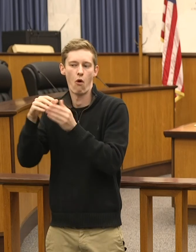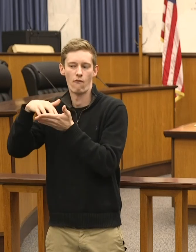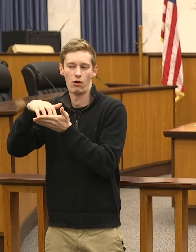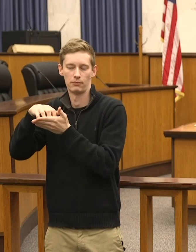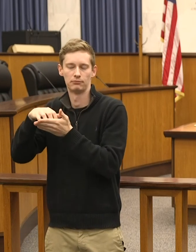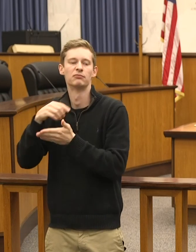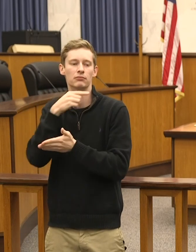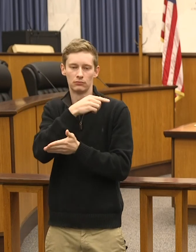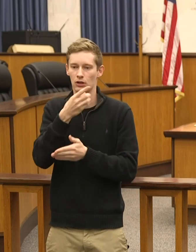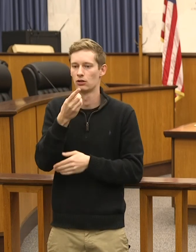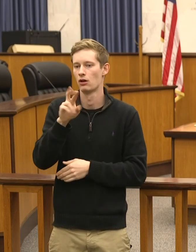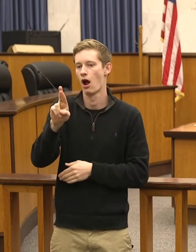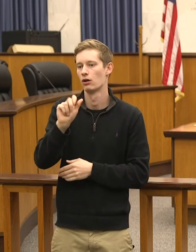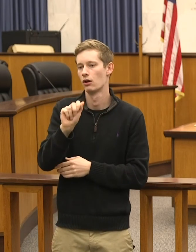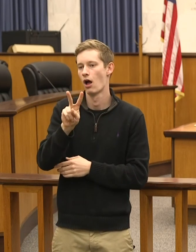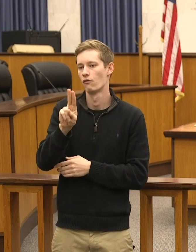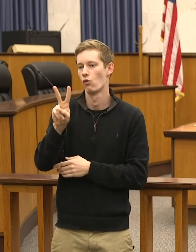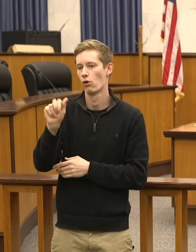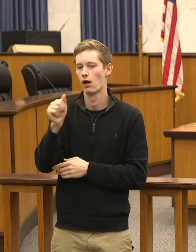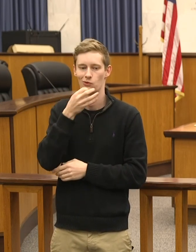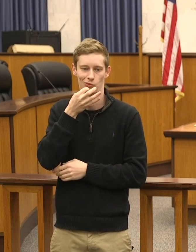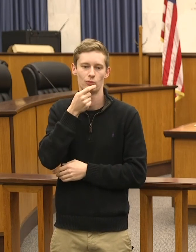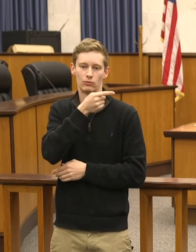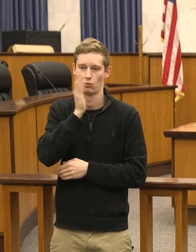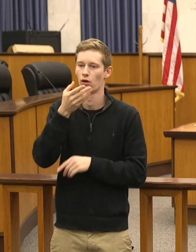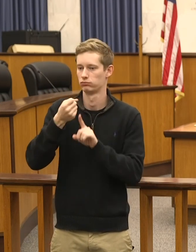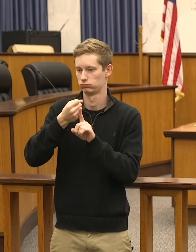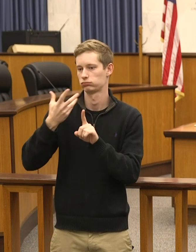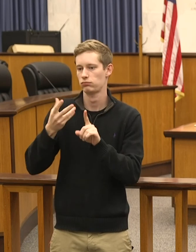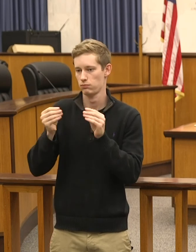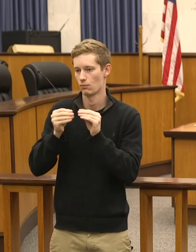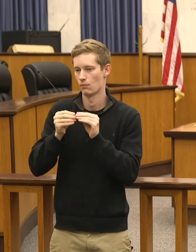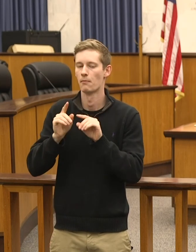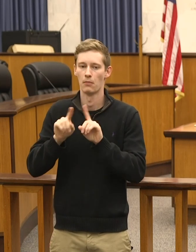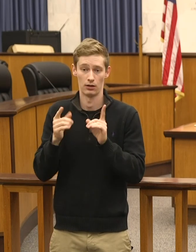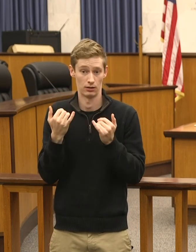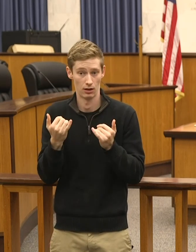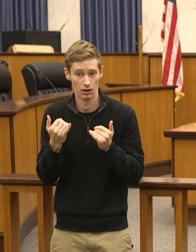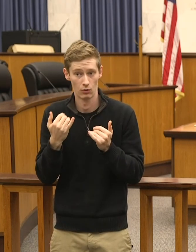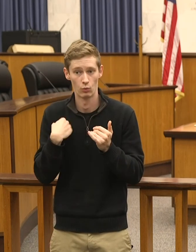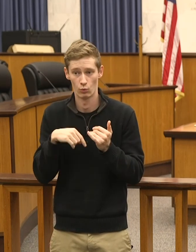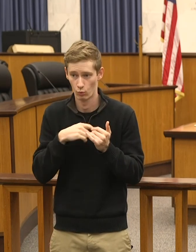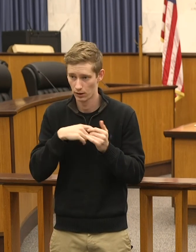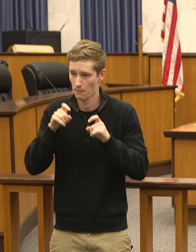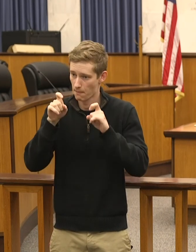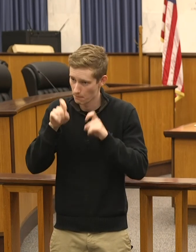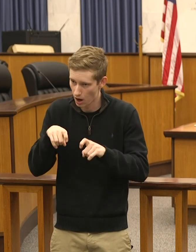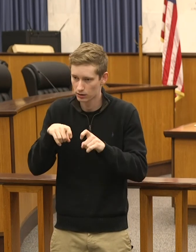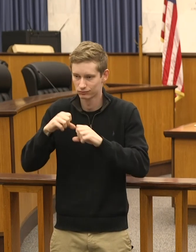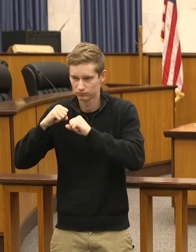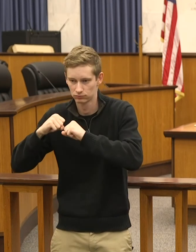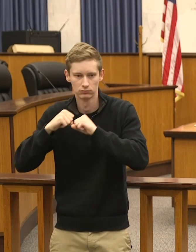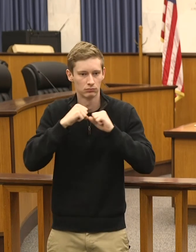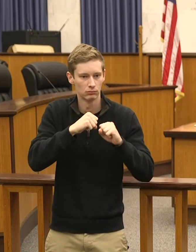Dr. Avula momentarily about our health status, but we have to remain vigilant as